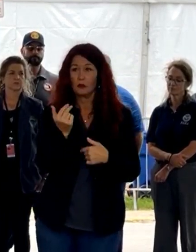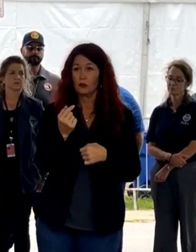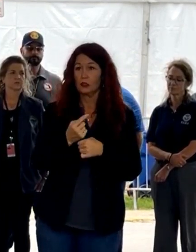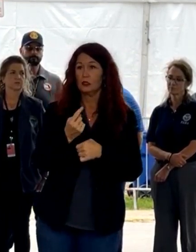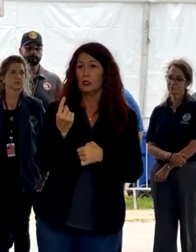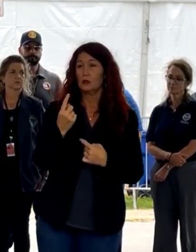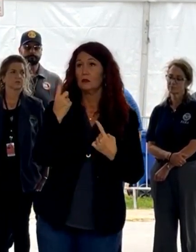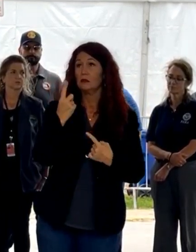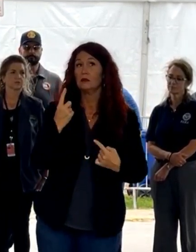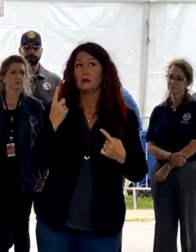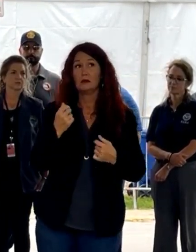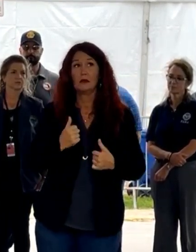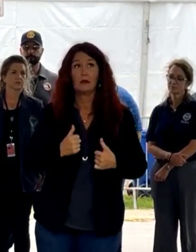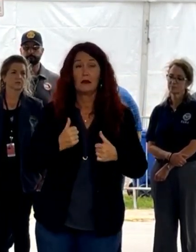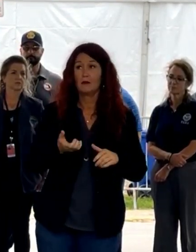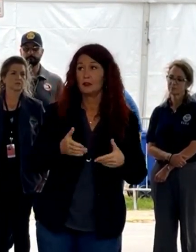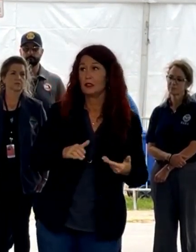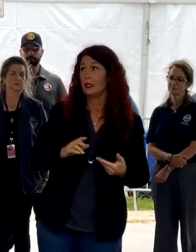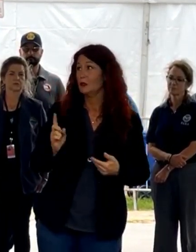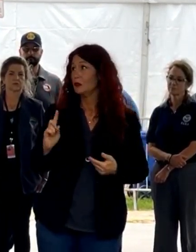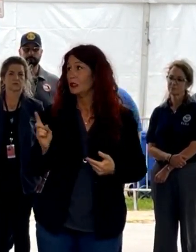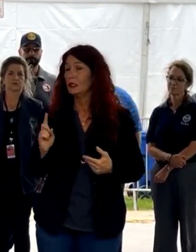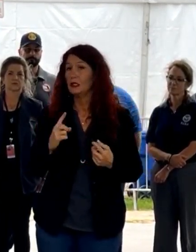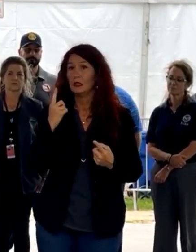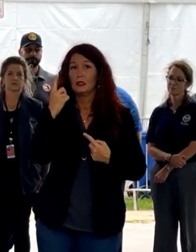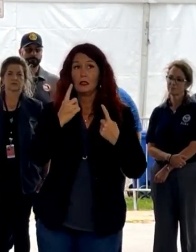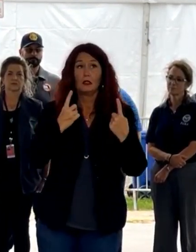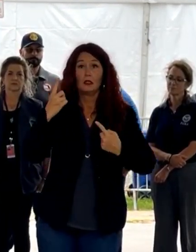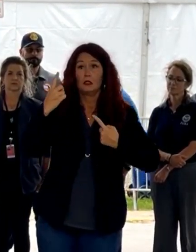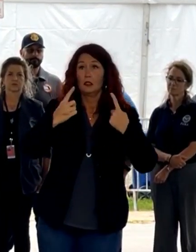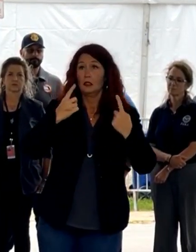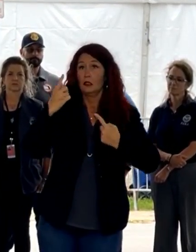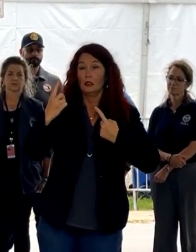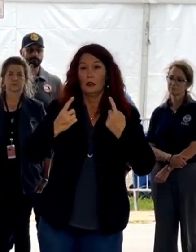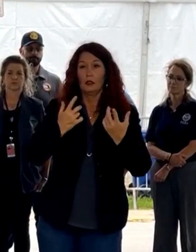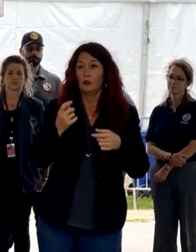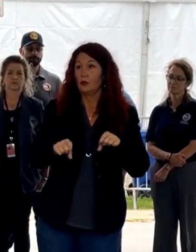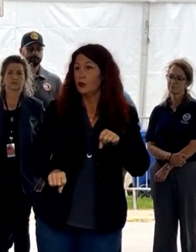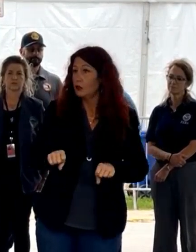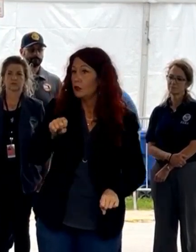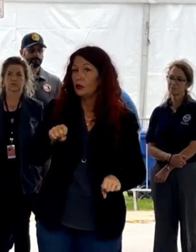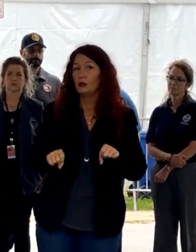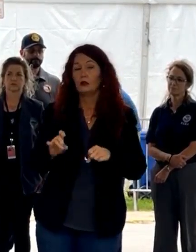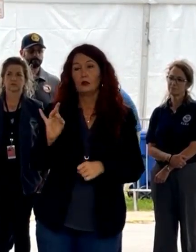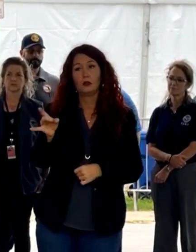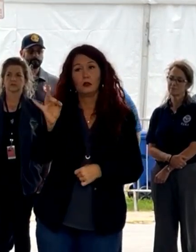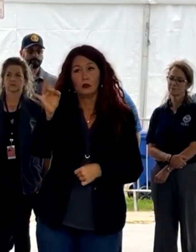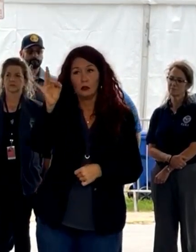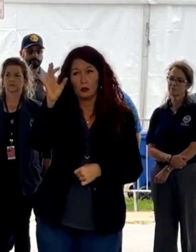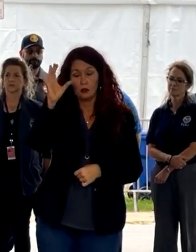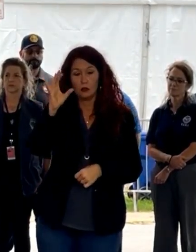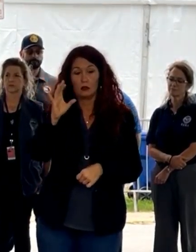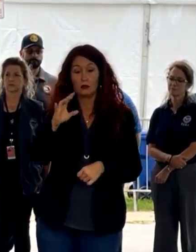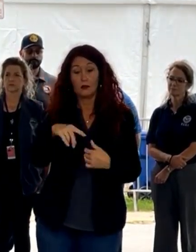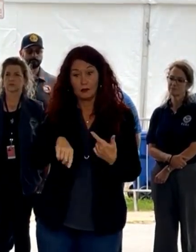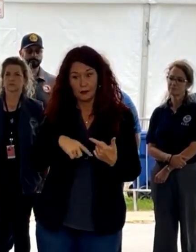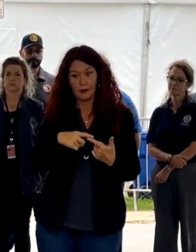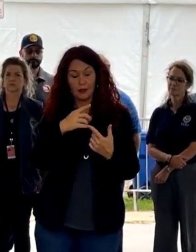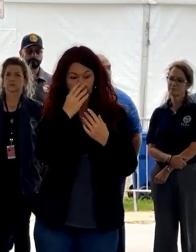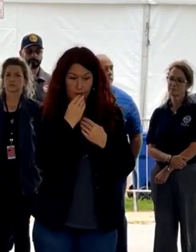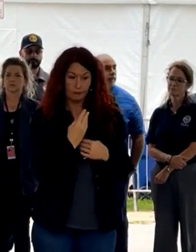receiving that your loved one is gone is also unbearable, but we need information to be able to